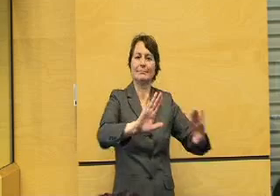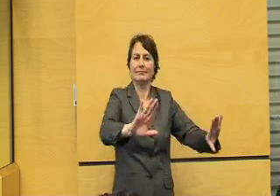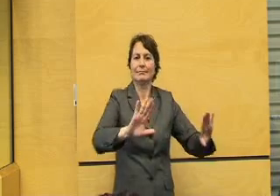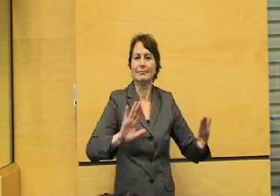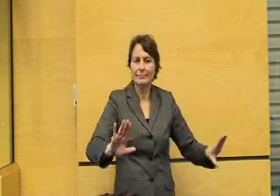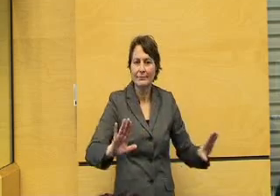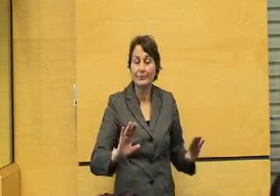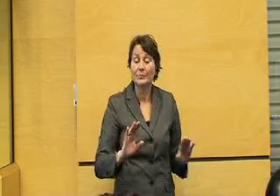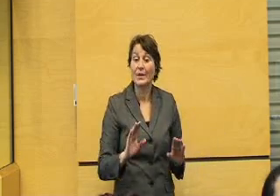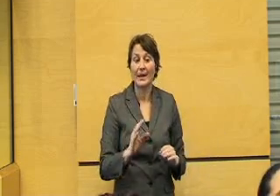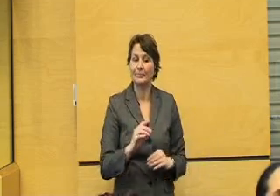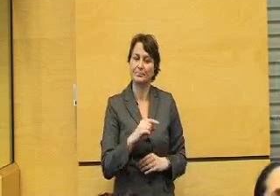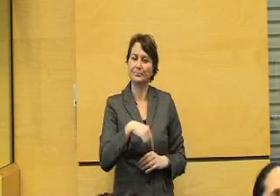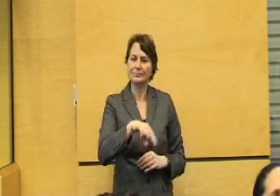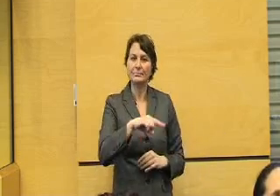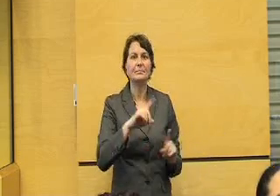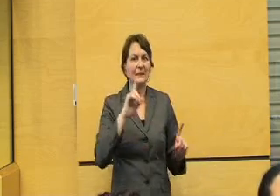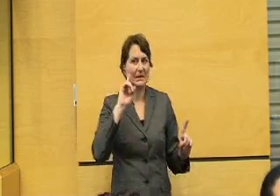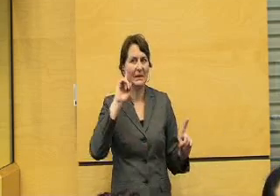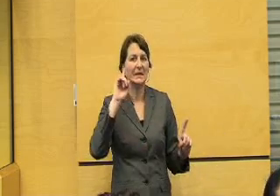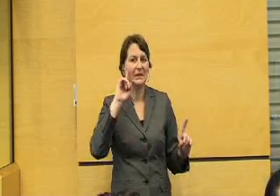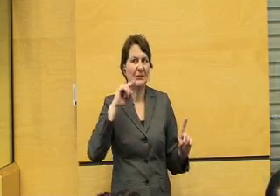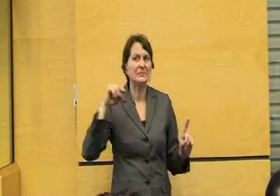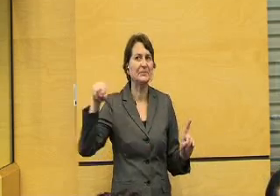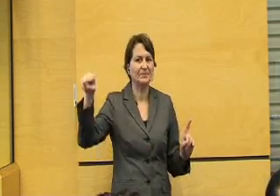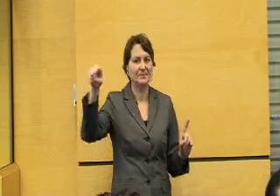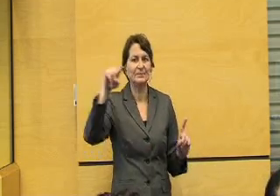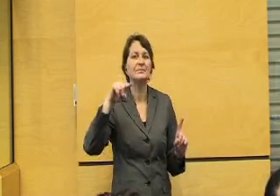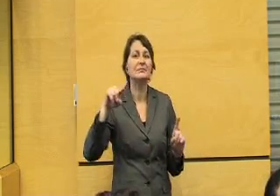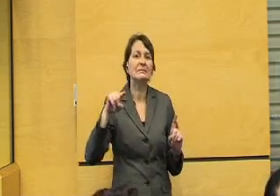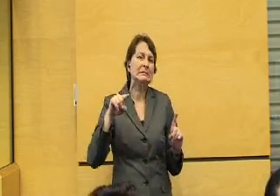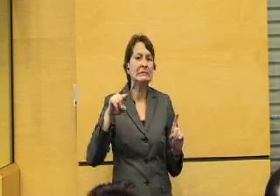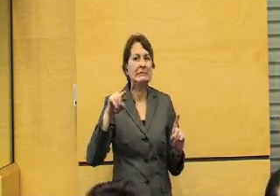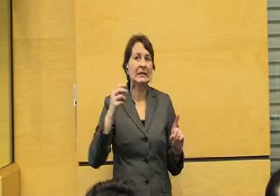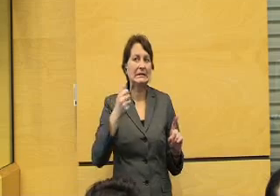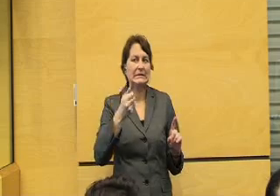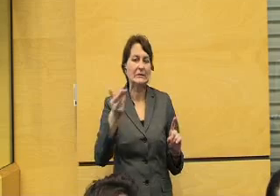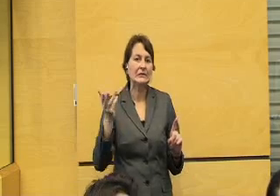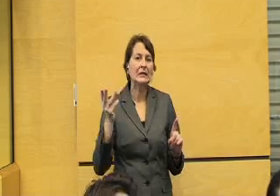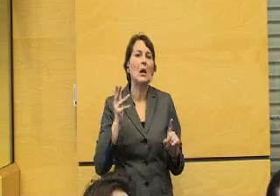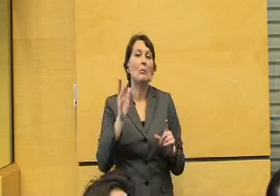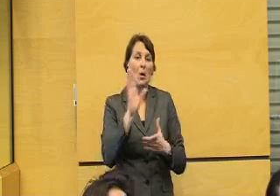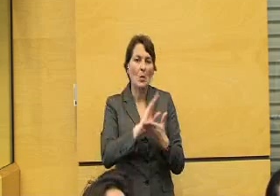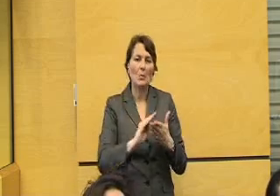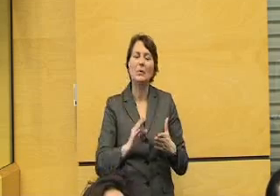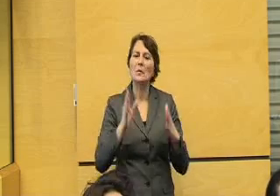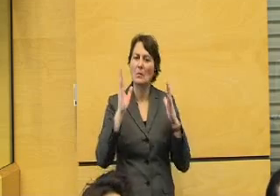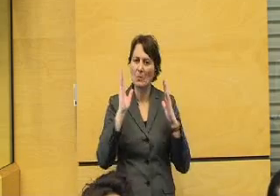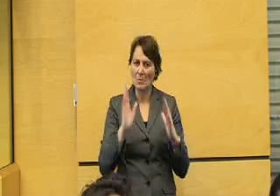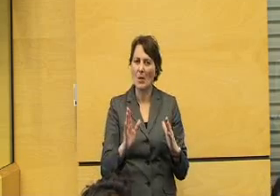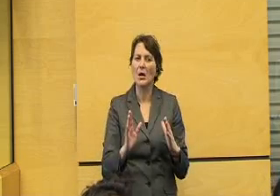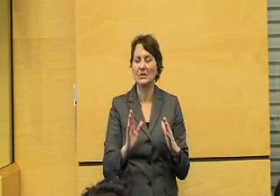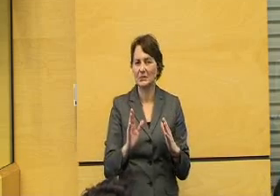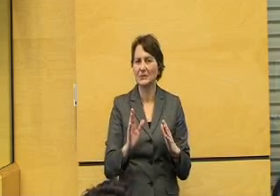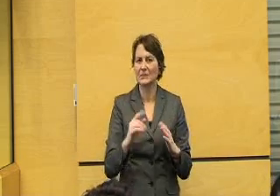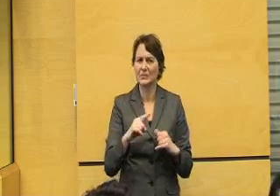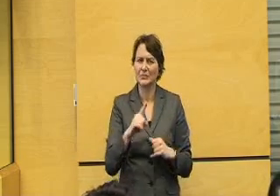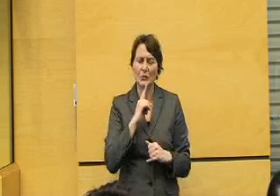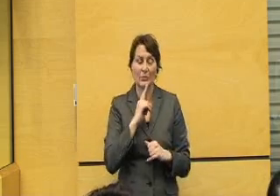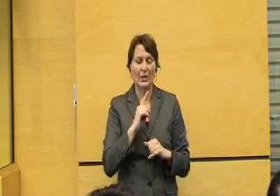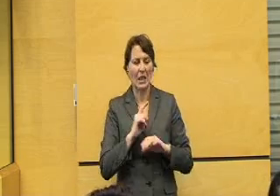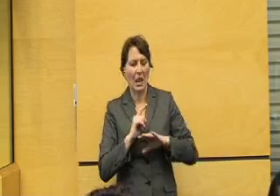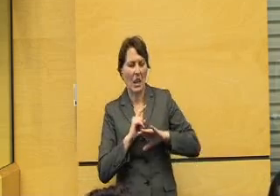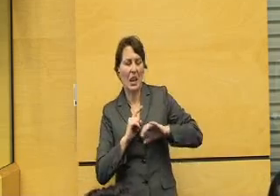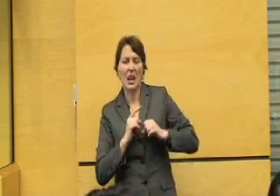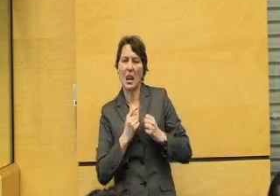and they do not, as we hear from some reports, have to be subjected to